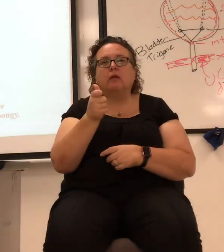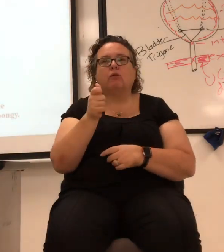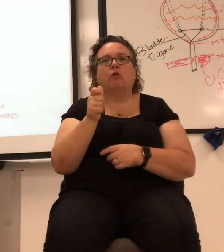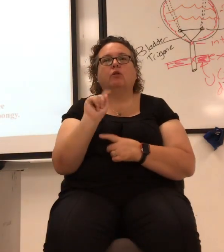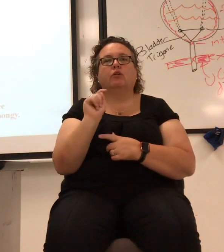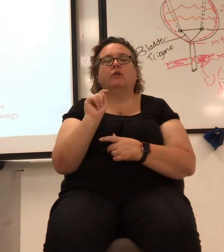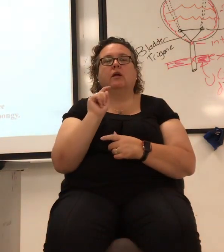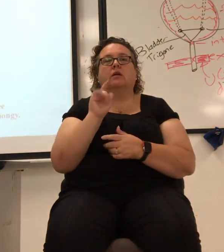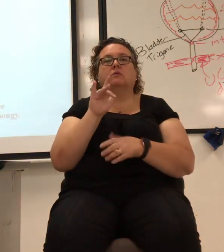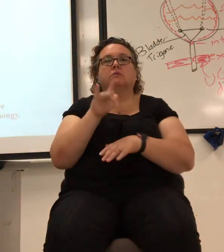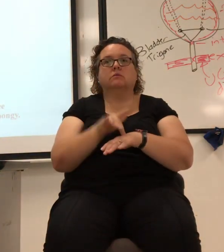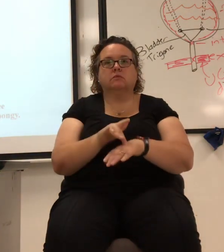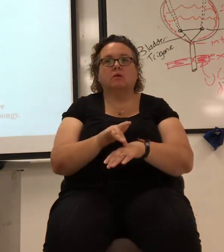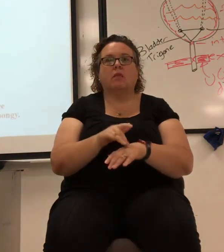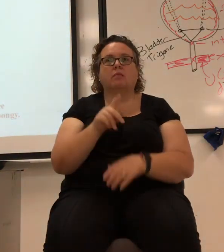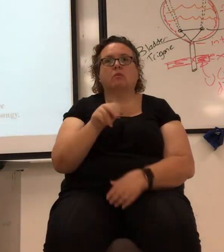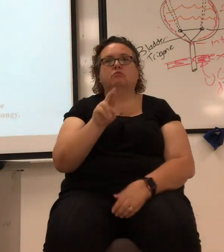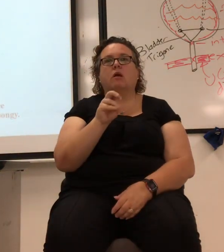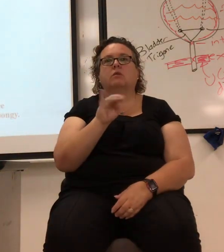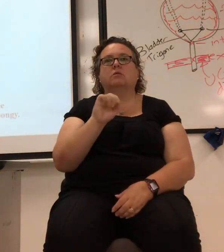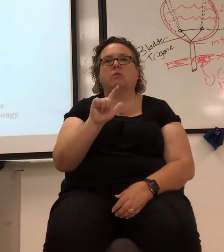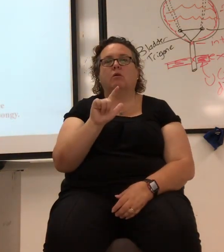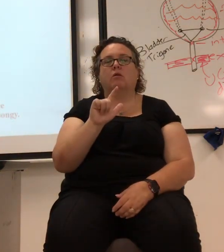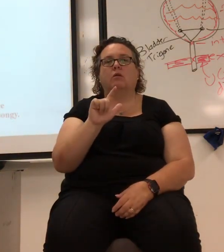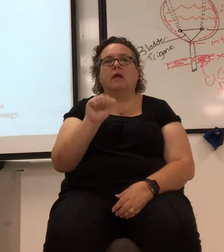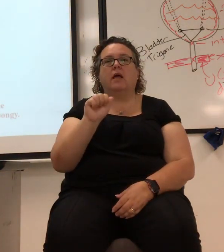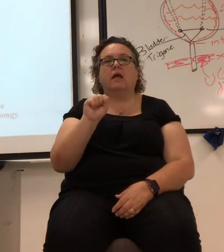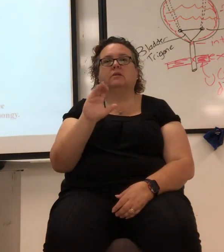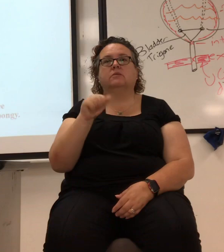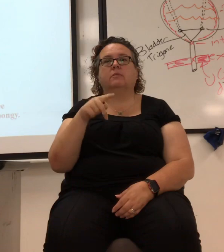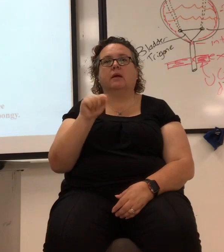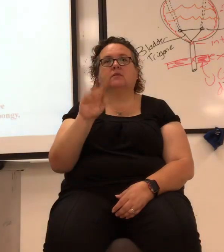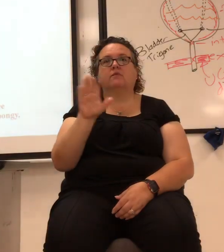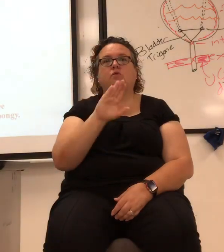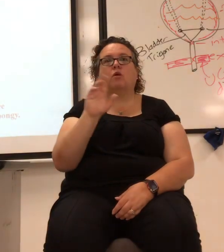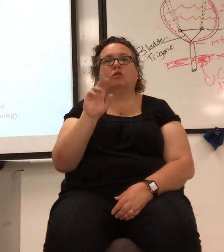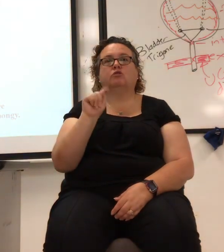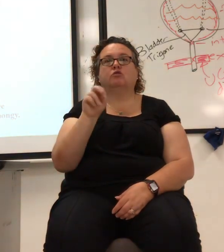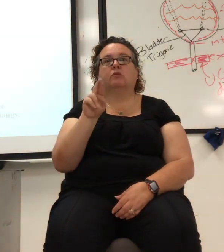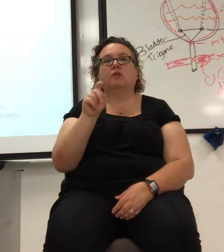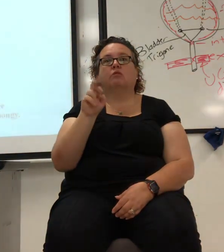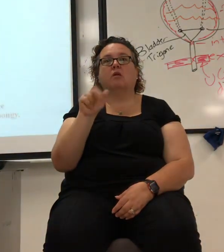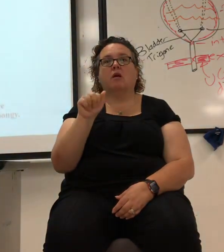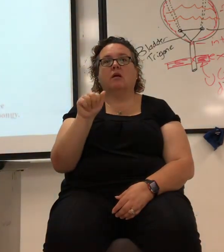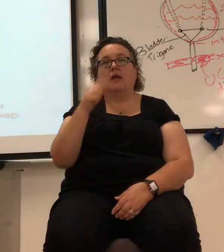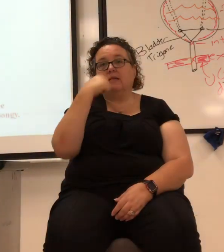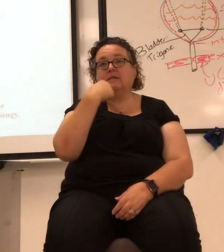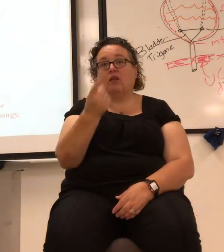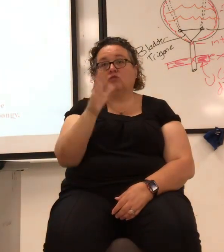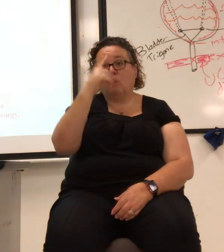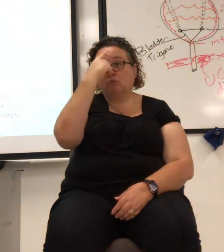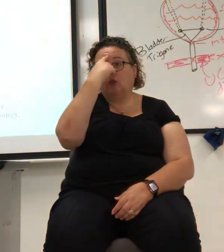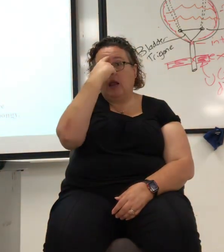And you want to let these sphincters relax. So stimulate, relax, relax.